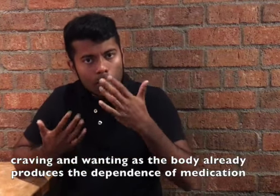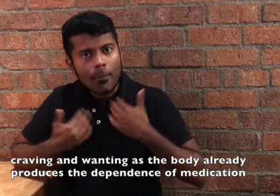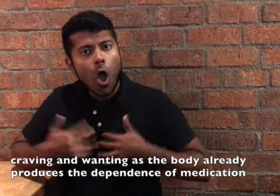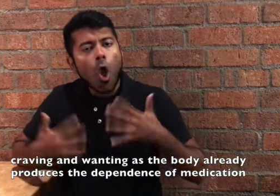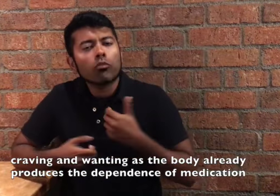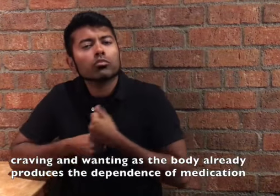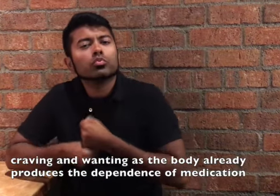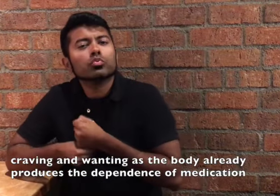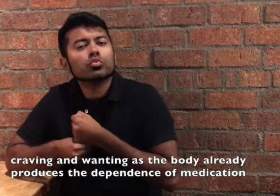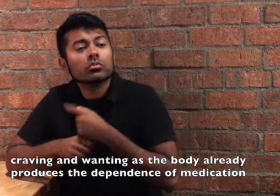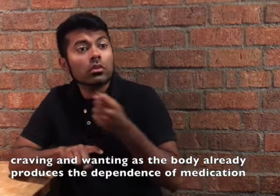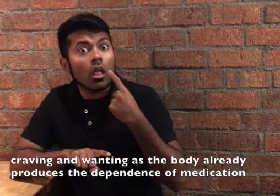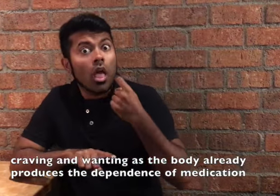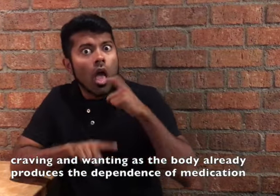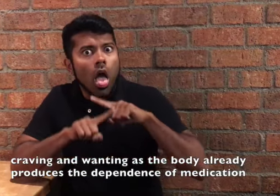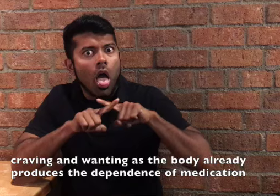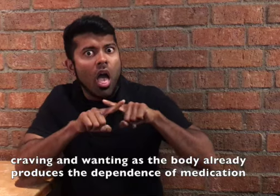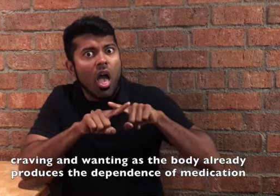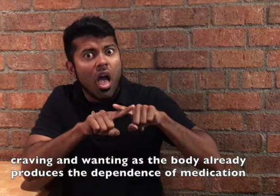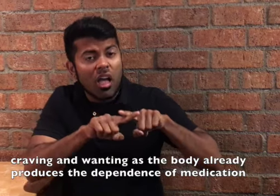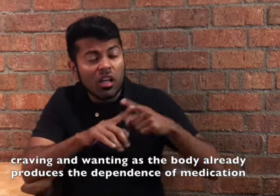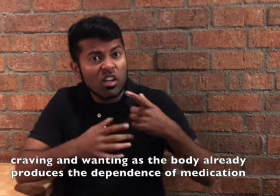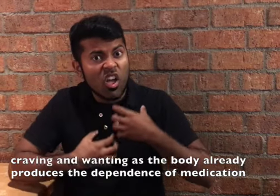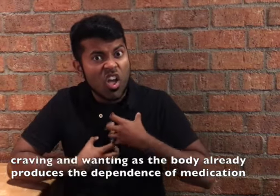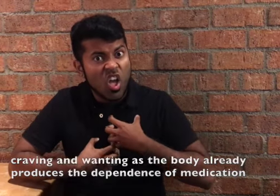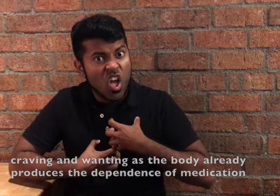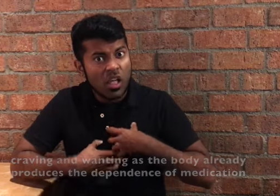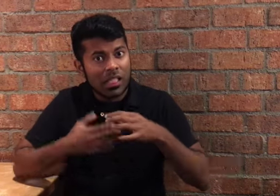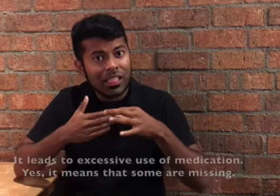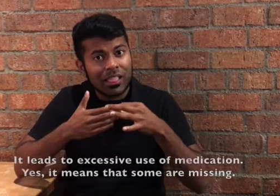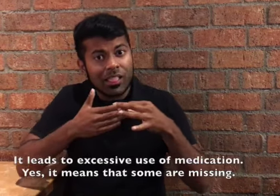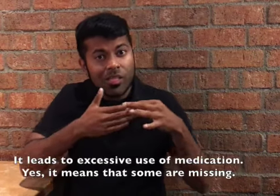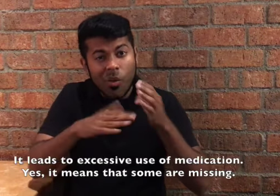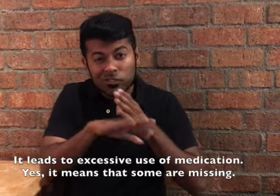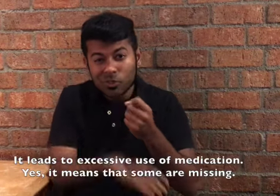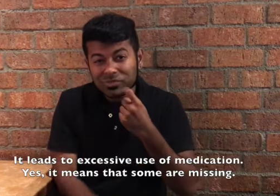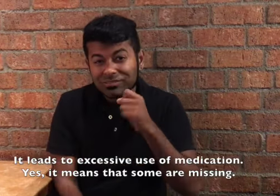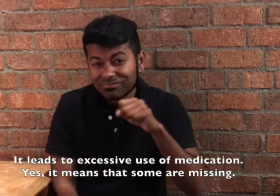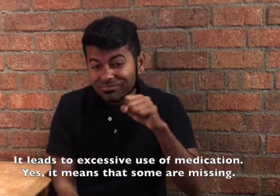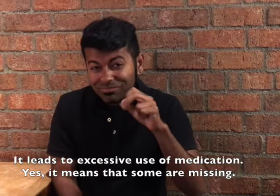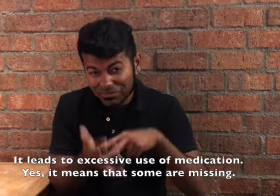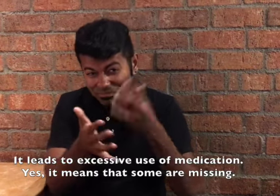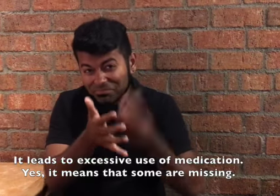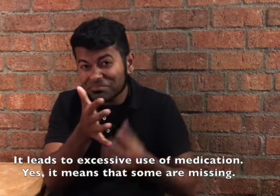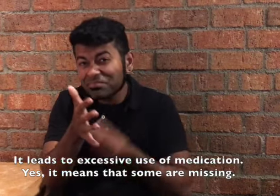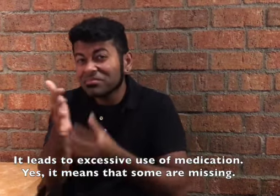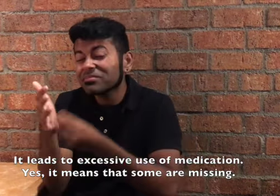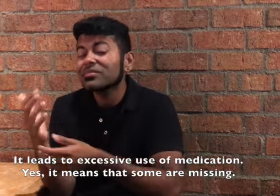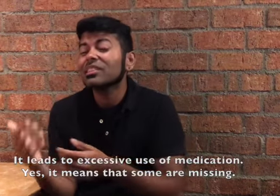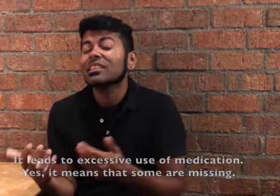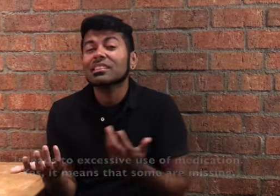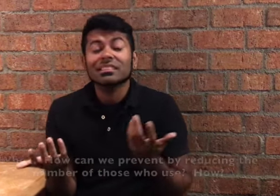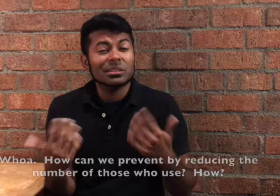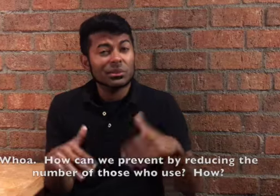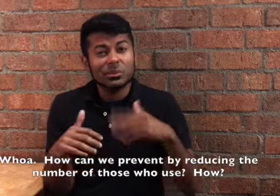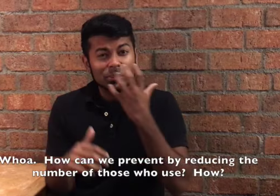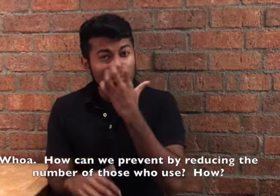and wanting. The body already produces the dependence of the medication, and it leads to excessive use of the medication. Yes, that means